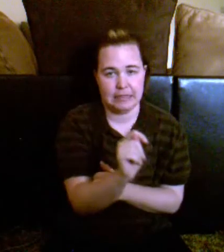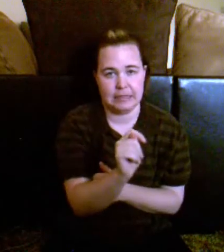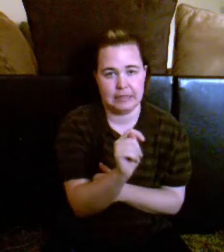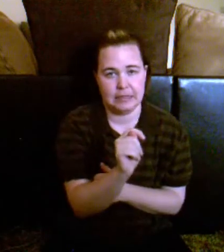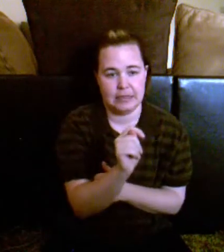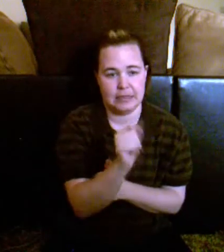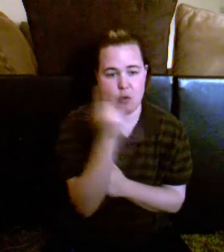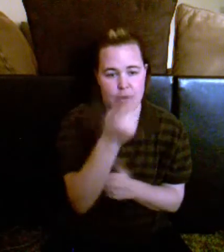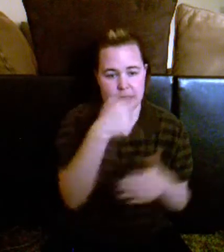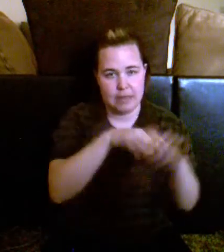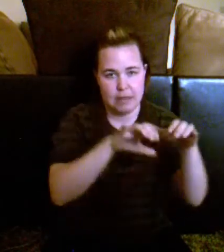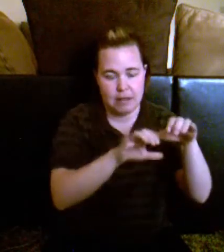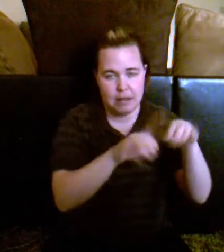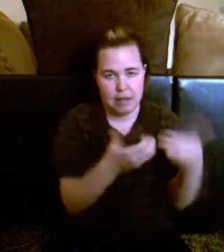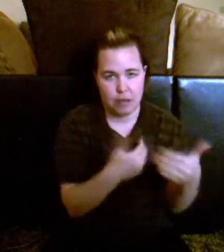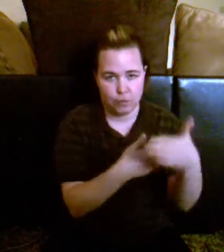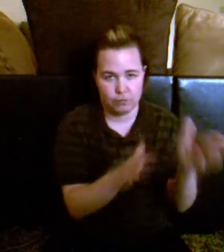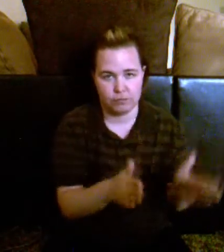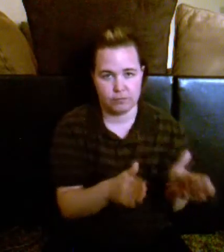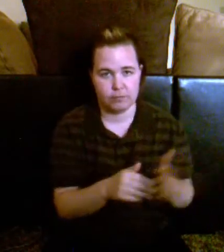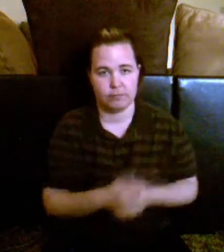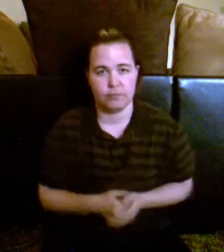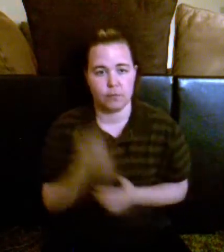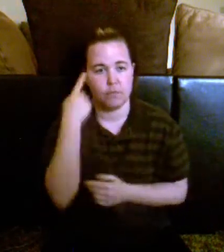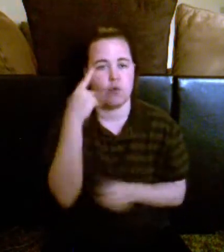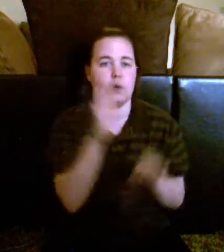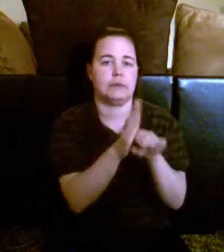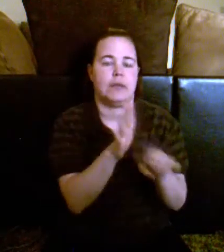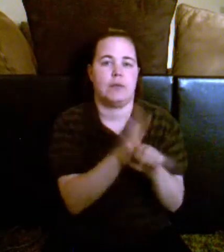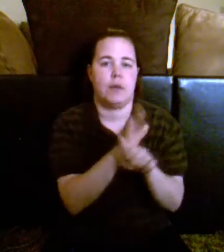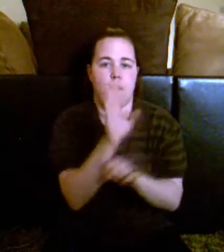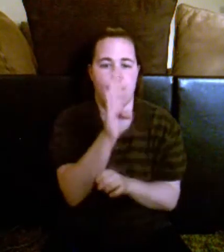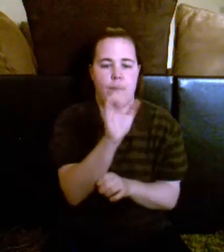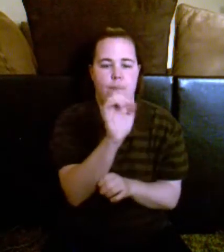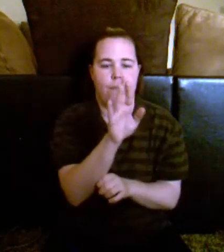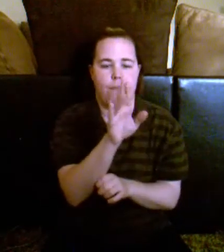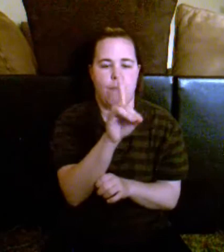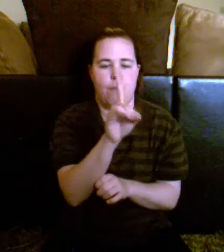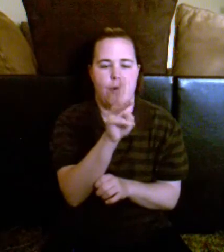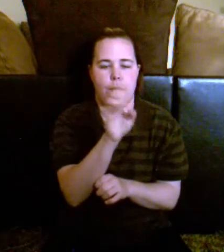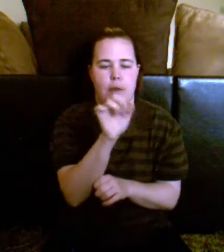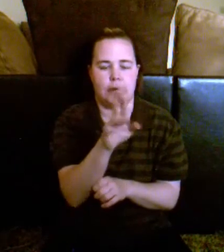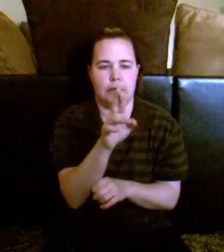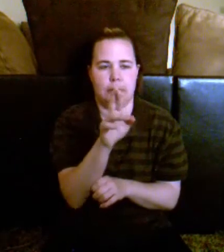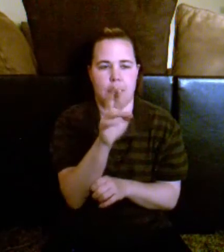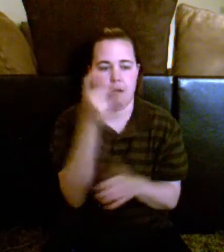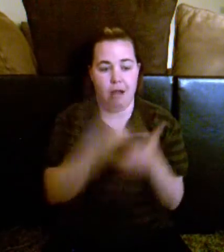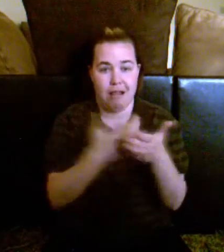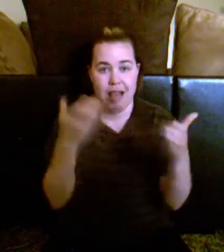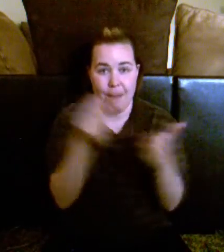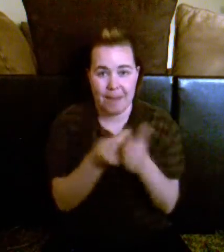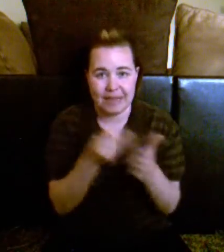in the classroom. For example, Boardmaker is an expensive program and not all teachers have